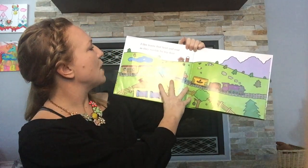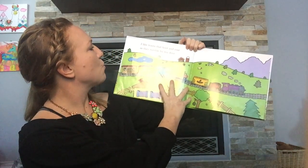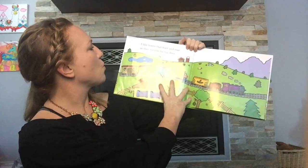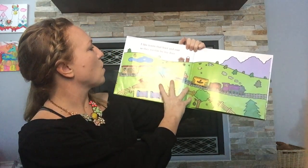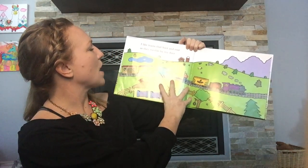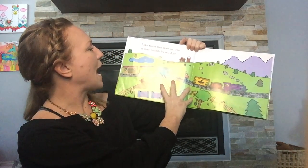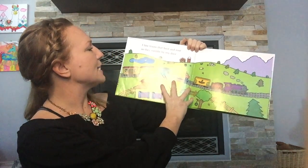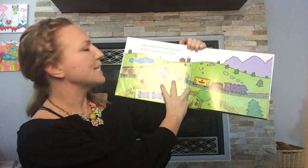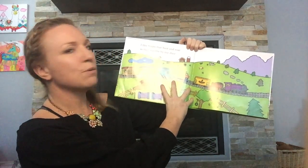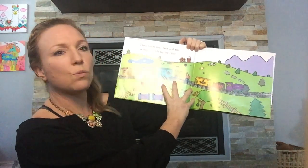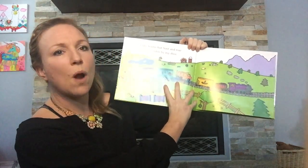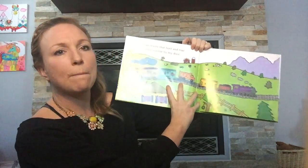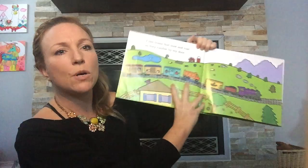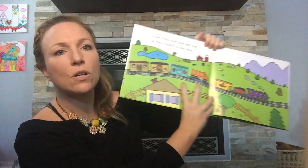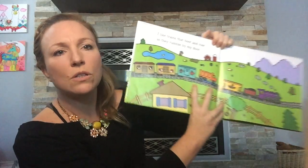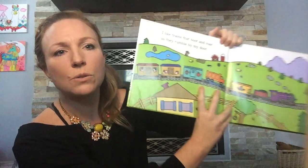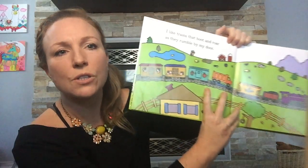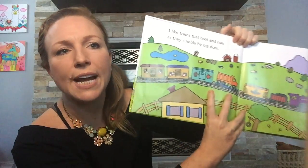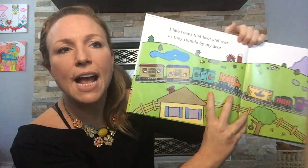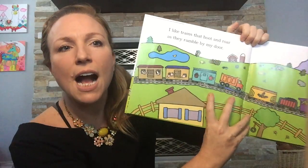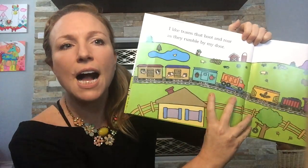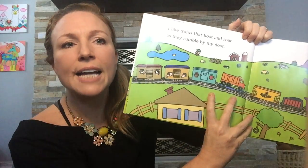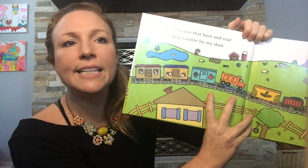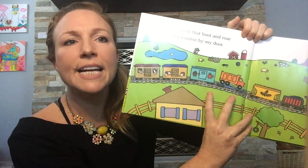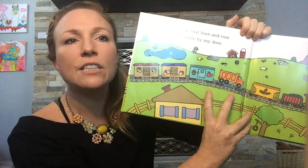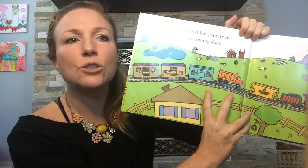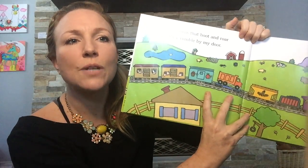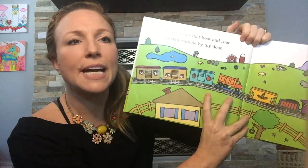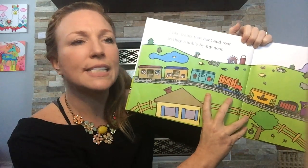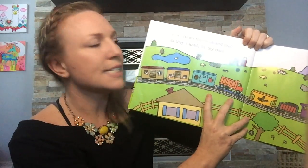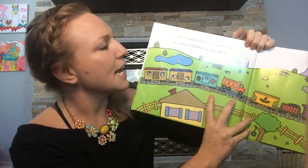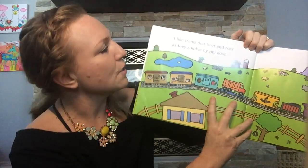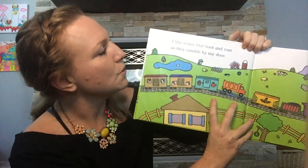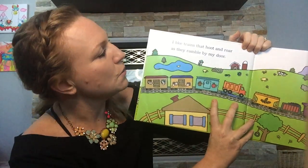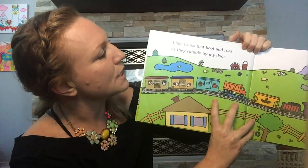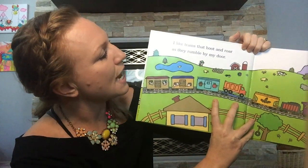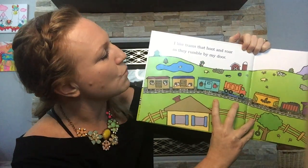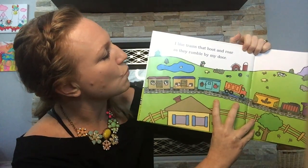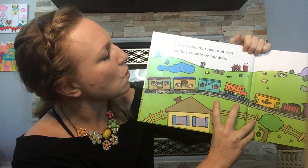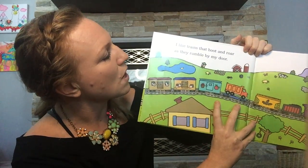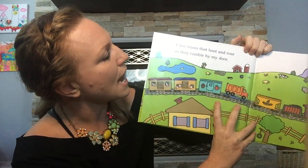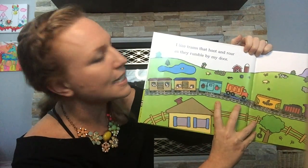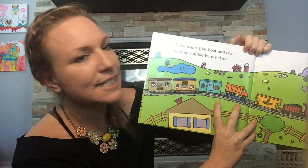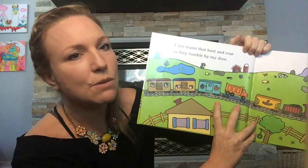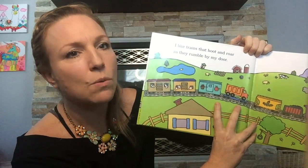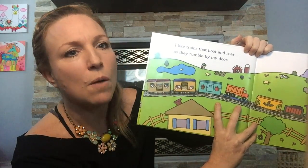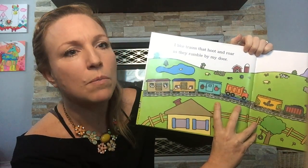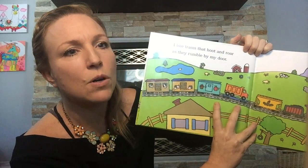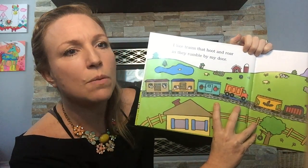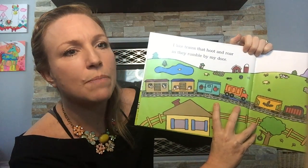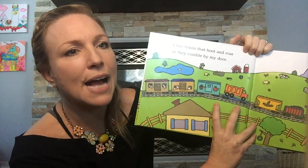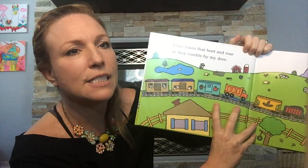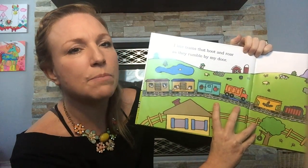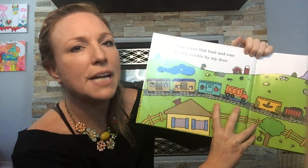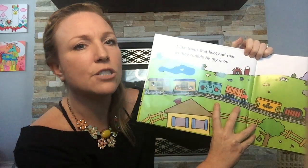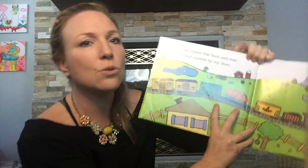and roar as they rumble. I like trains that hoot and roar as they rumble past my